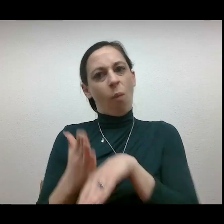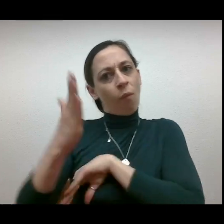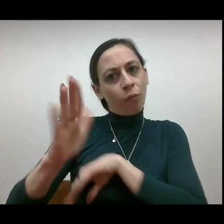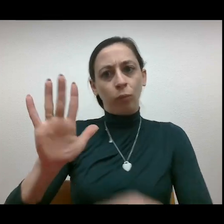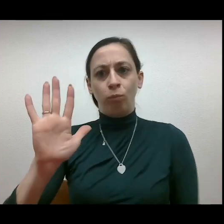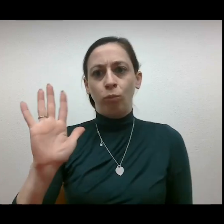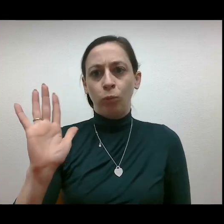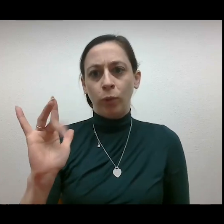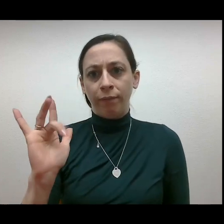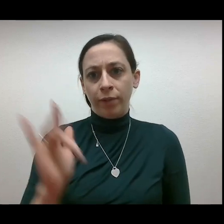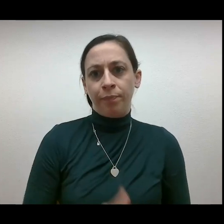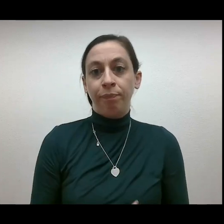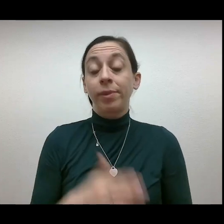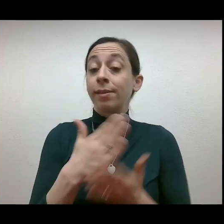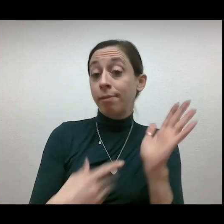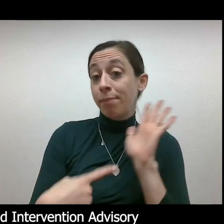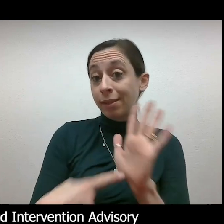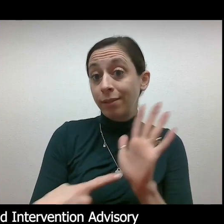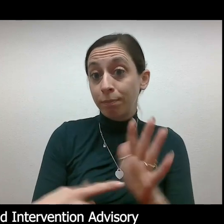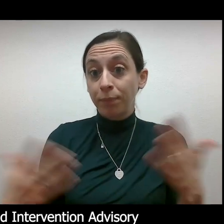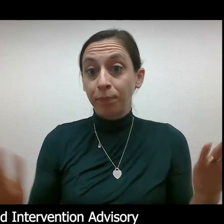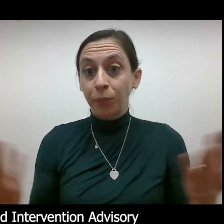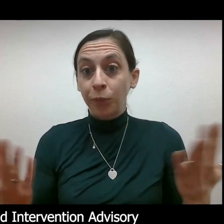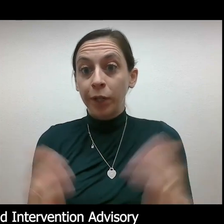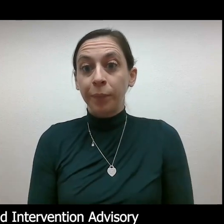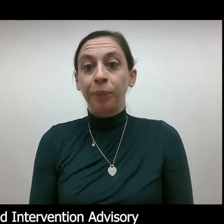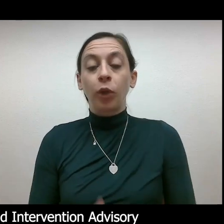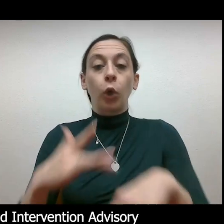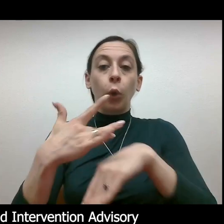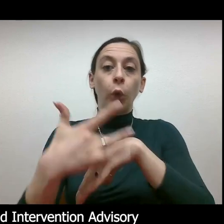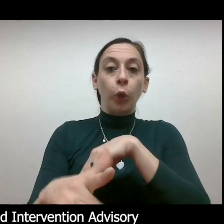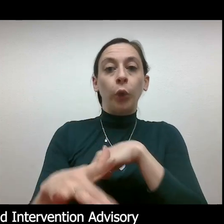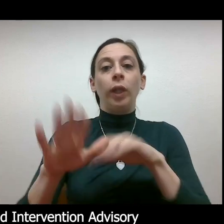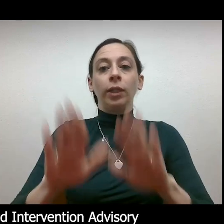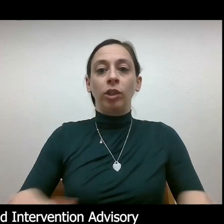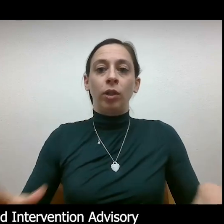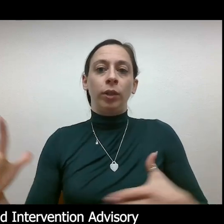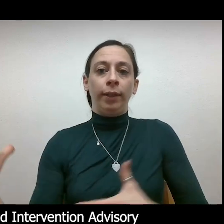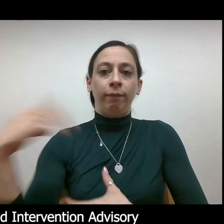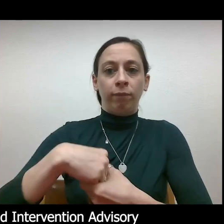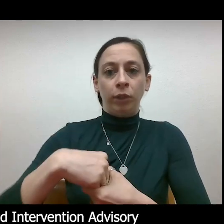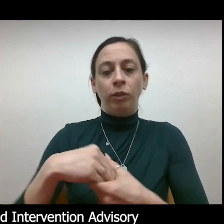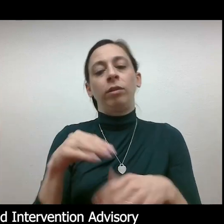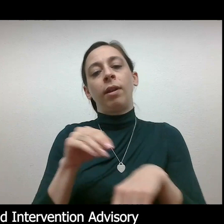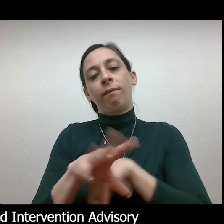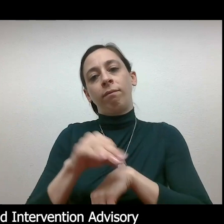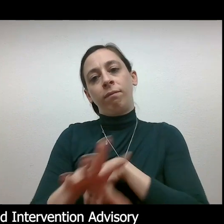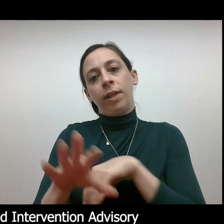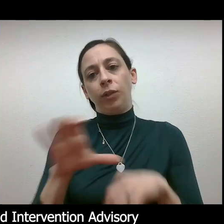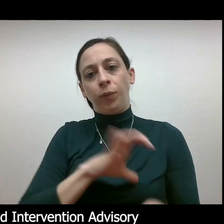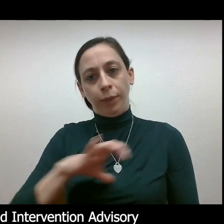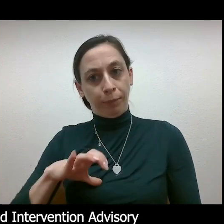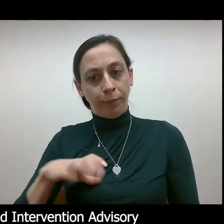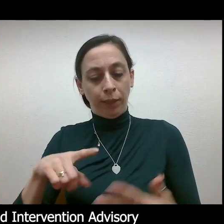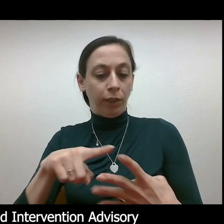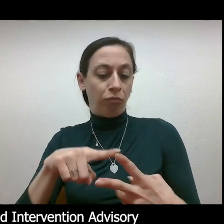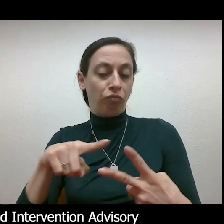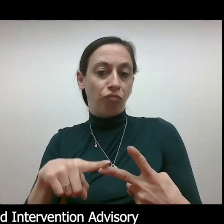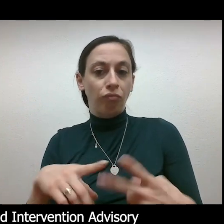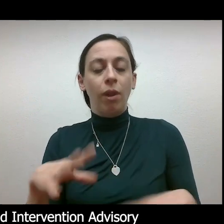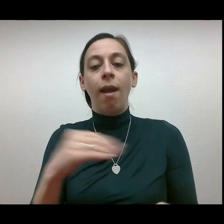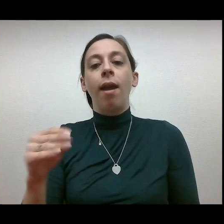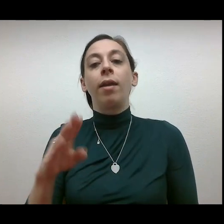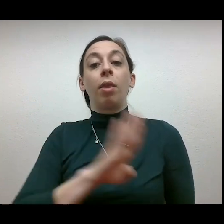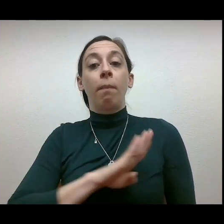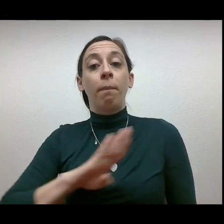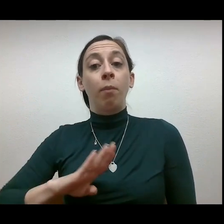25 Health and Human Services advisory committees. A few examples are the Early Childhood Intervention Advisory